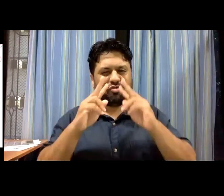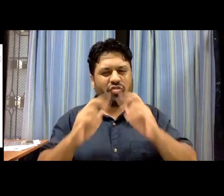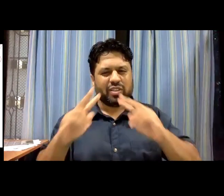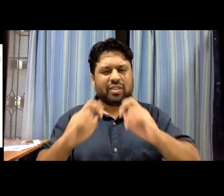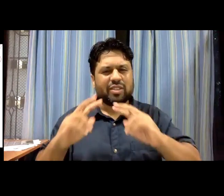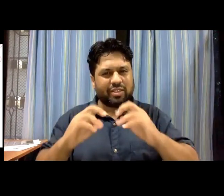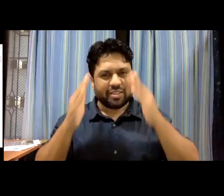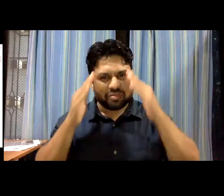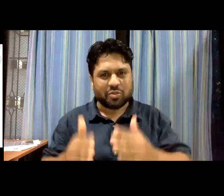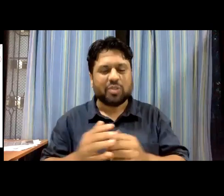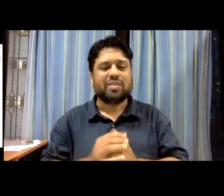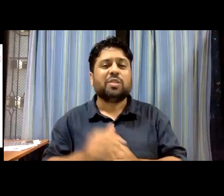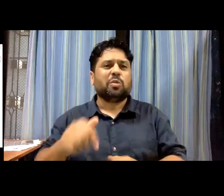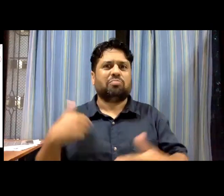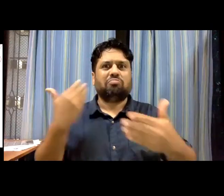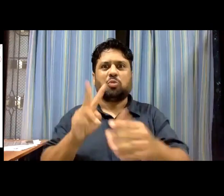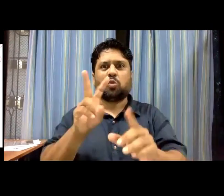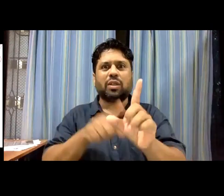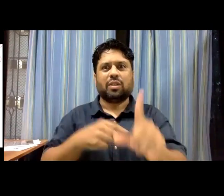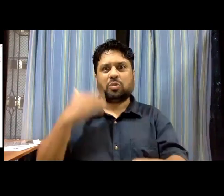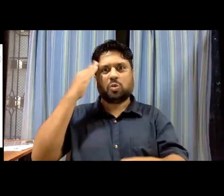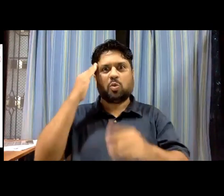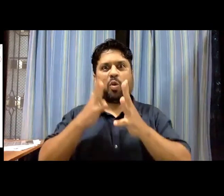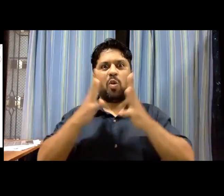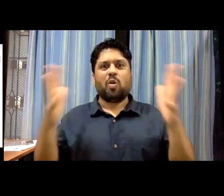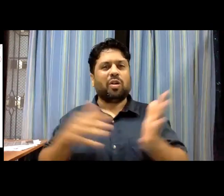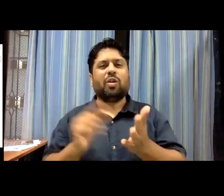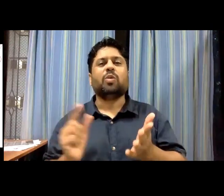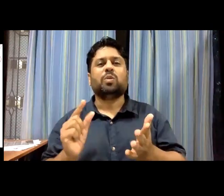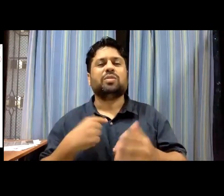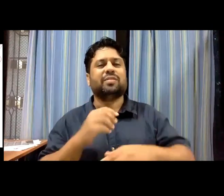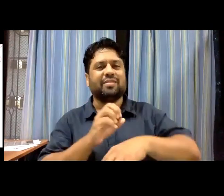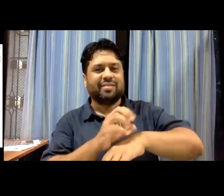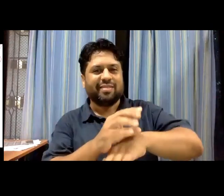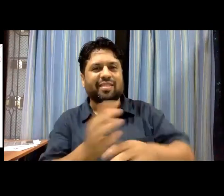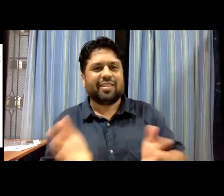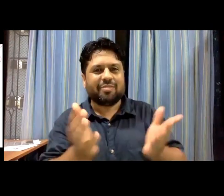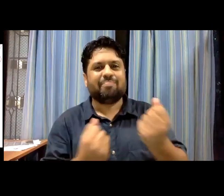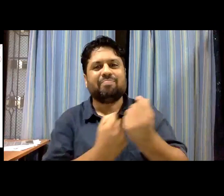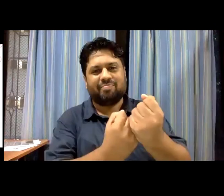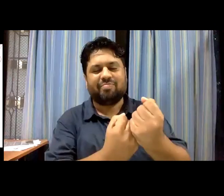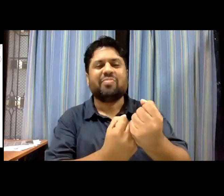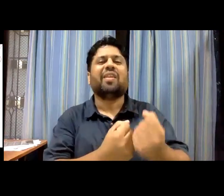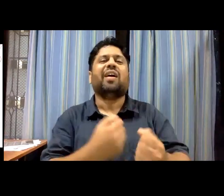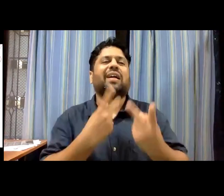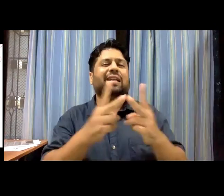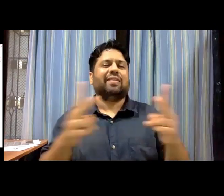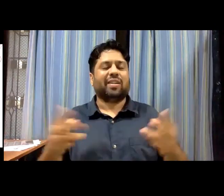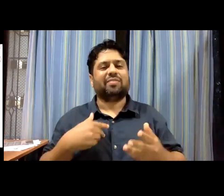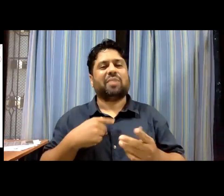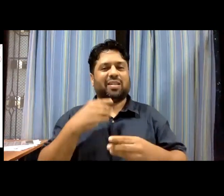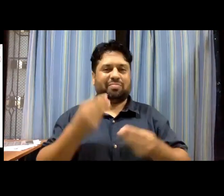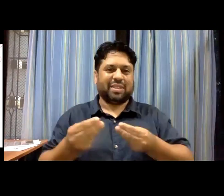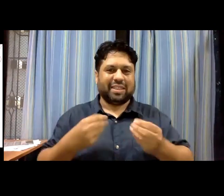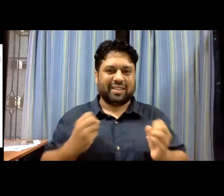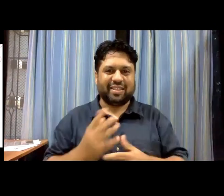2 years I stayed there, did my research, and so far it's been 20 years. I know a lot, and I thought I'd just use that, using the